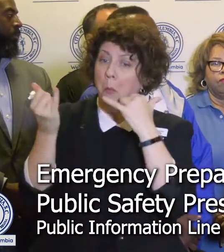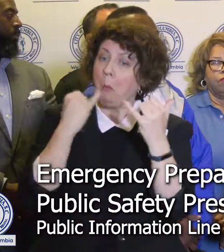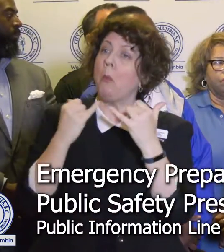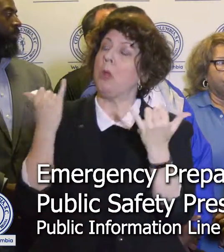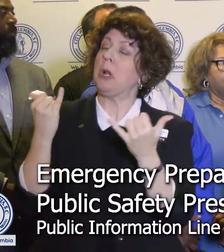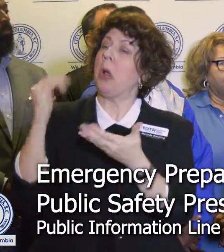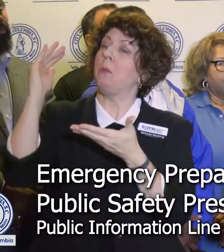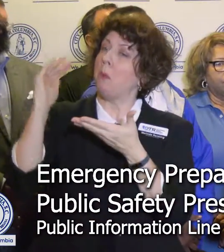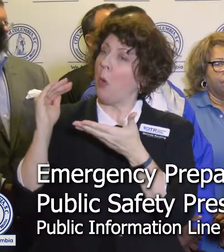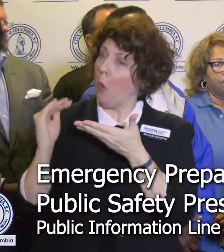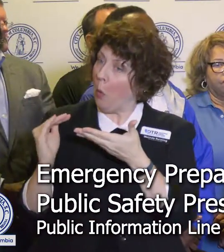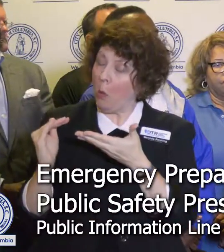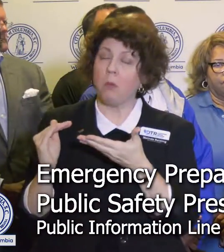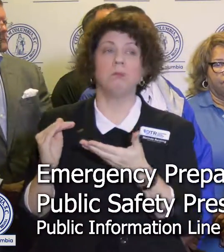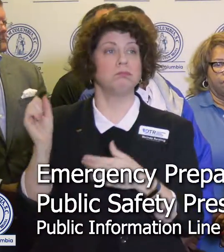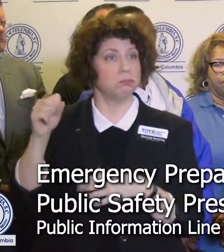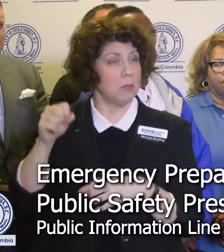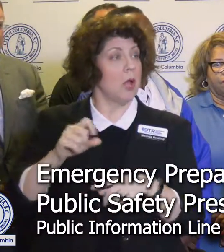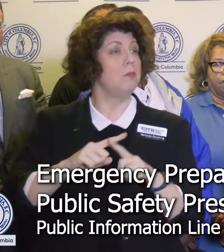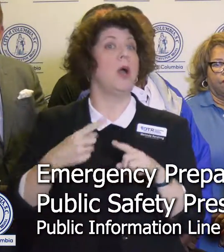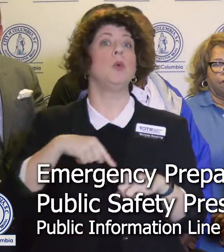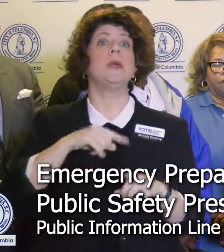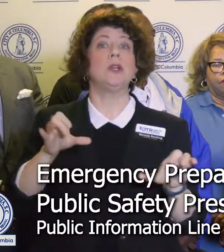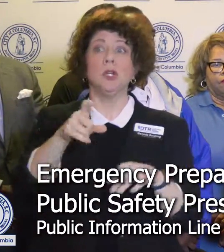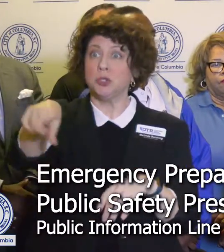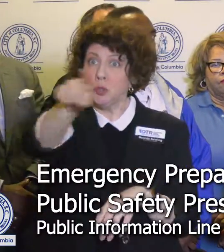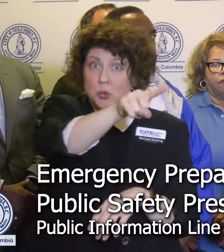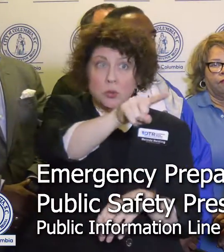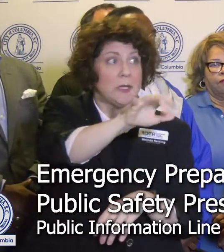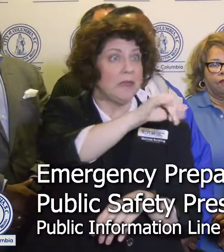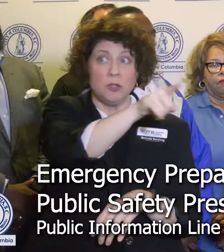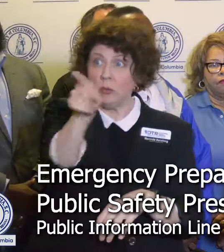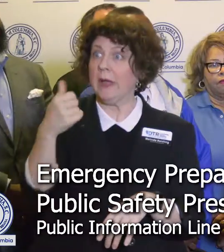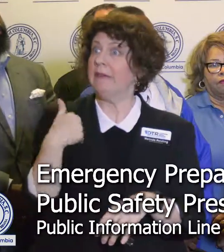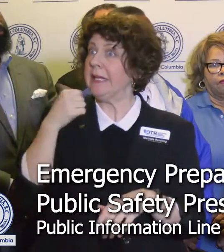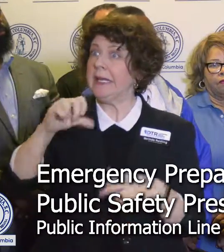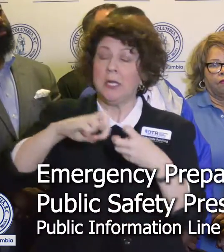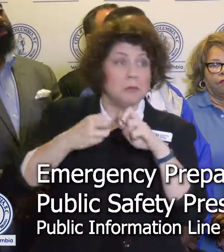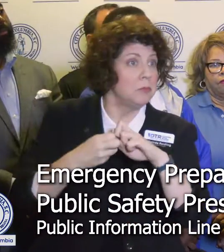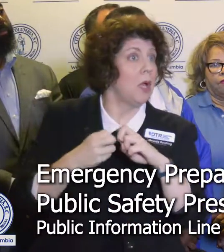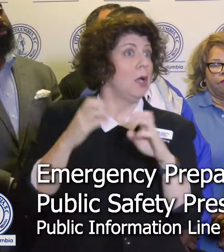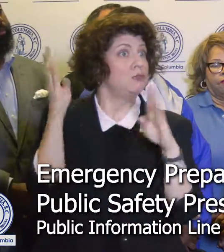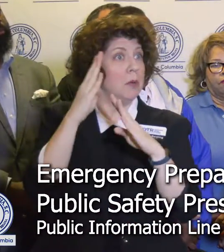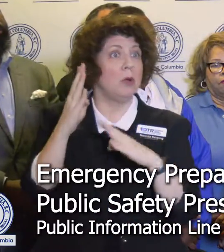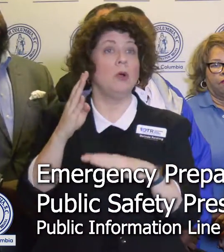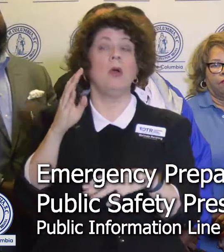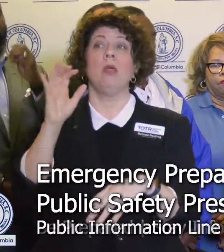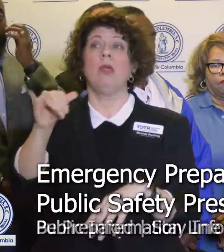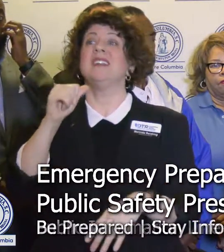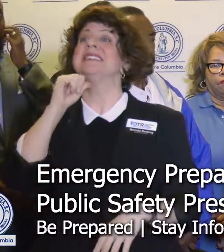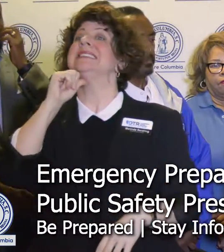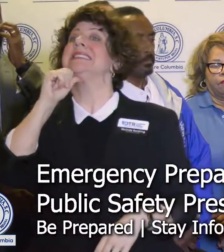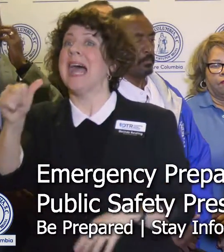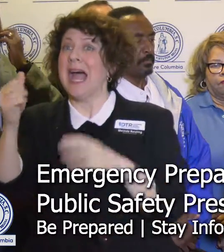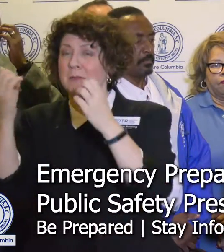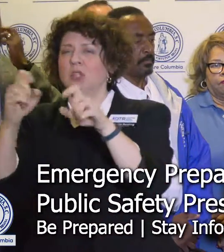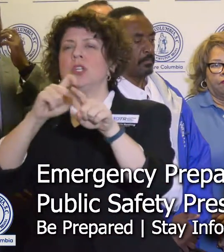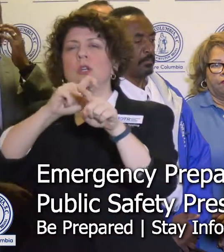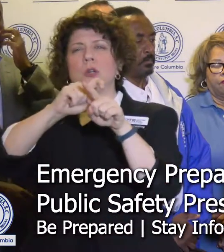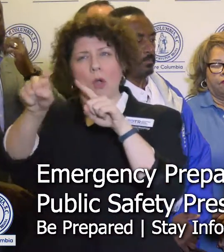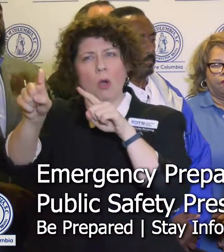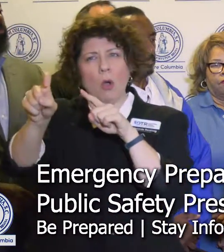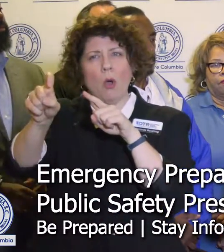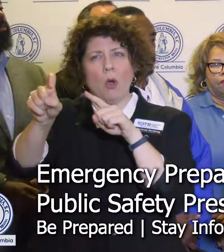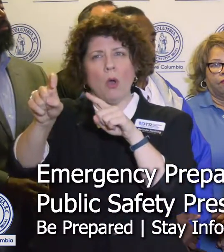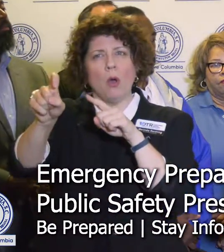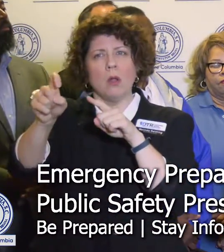low right now, but I encourage our customers, if you do have any issues that are non-emergency, to call our customer care hotline